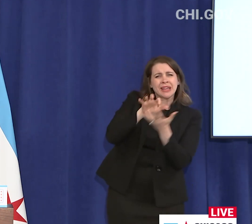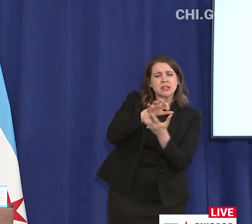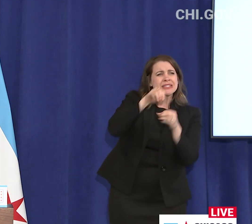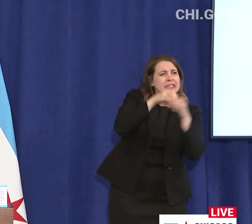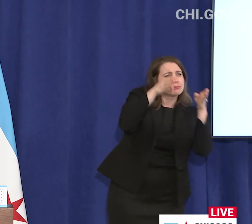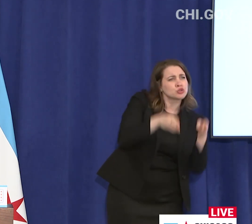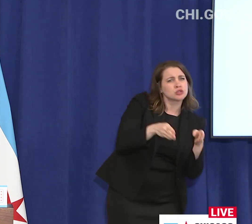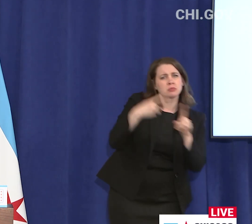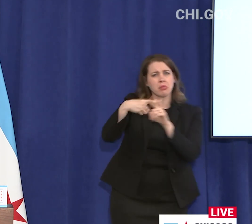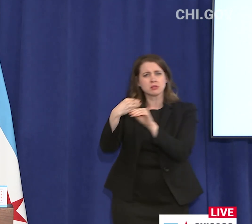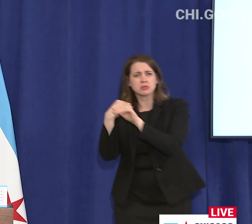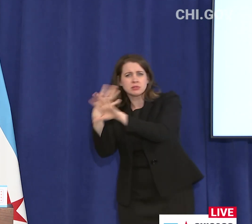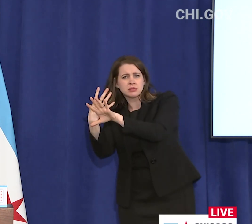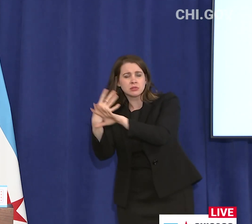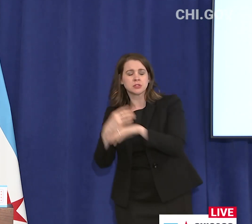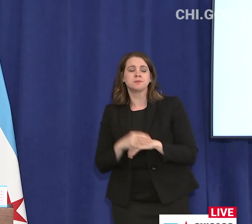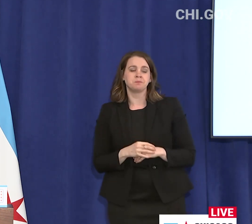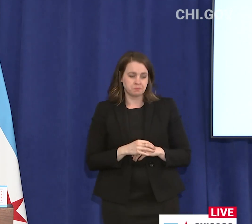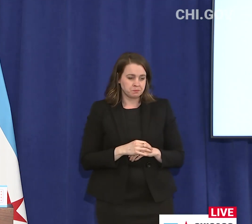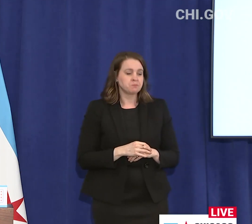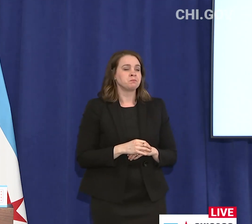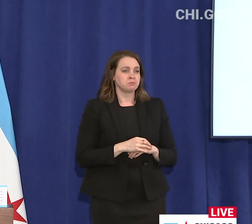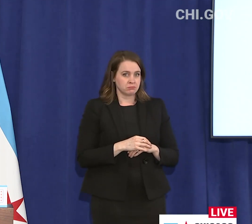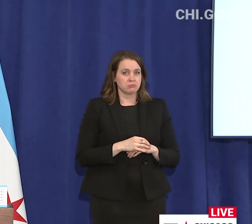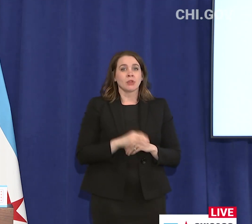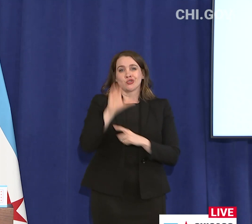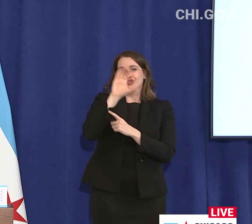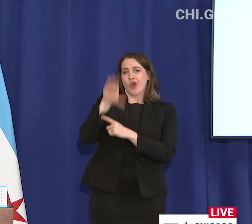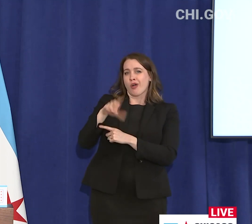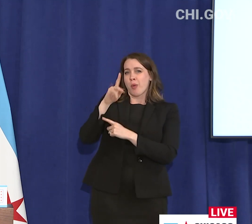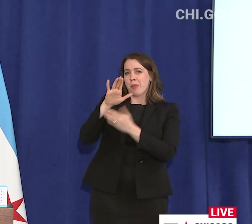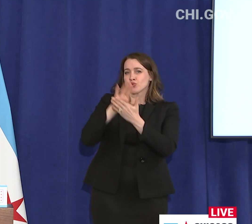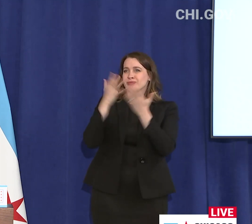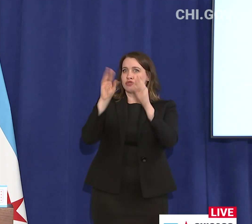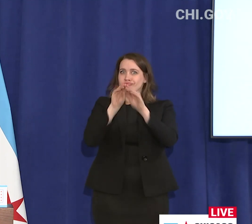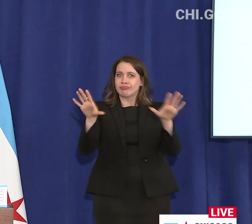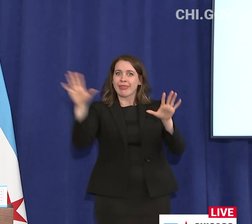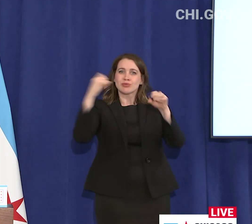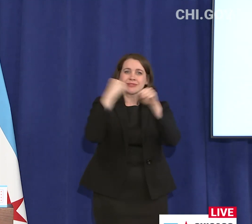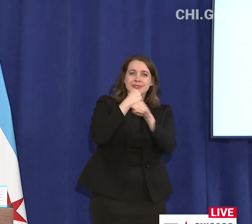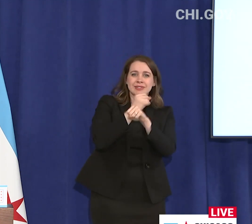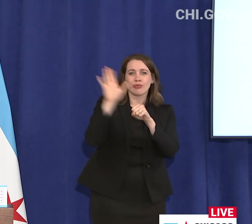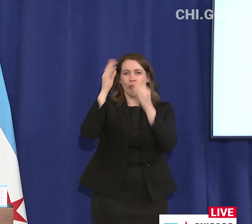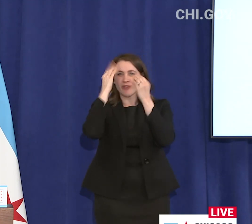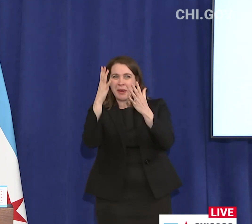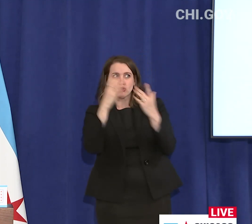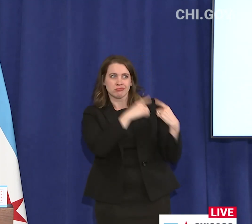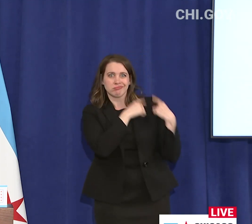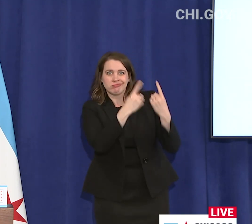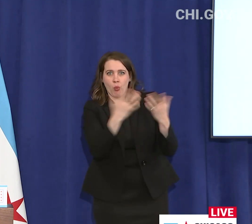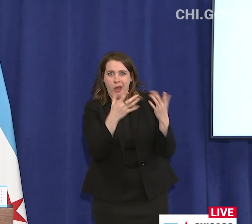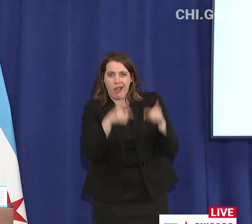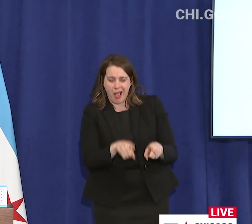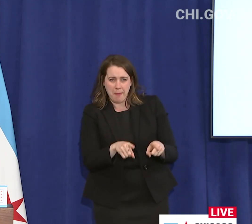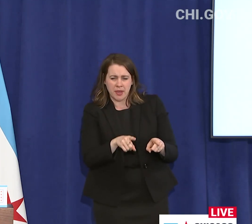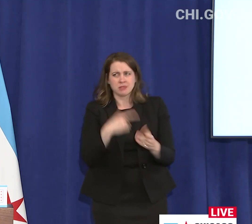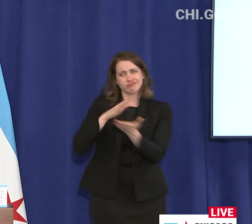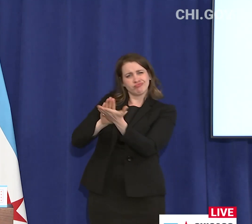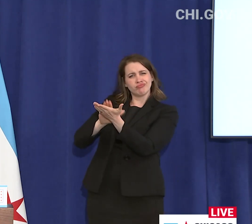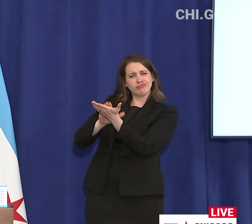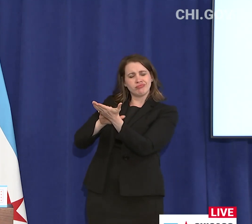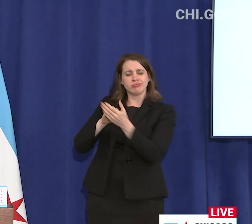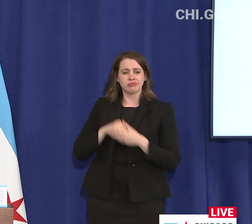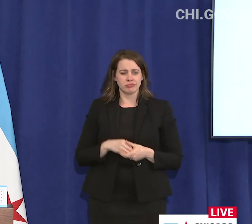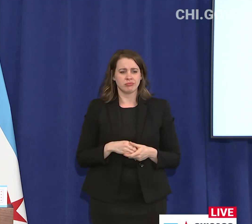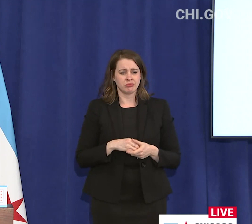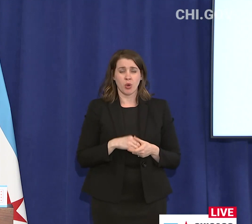commend CPS for putting this data out. What I know is I think the most important thing that we have to do to